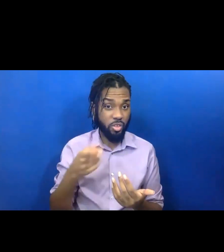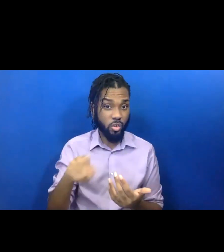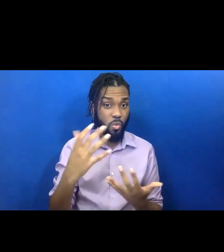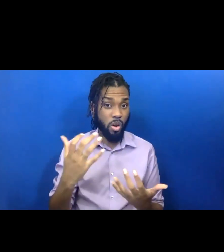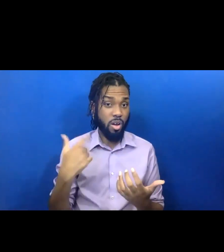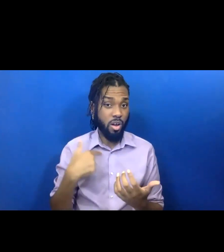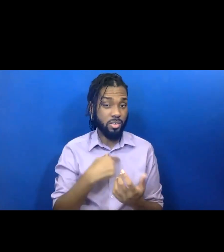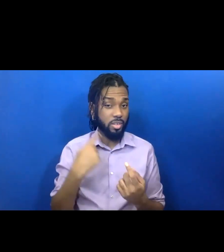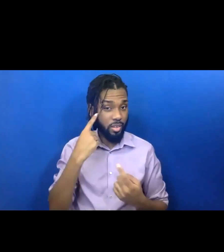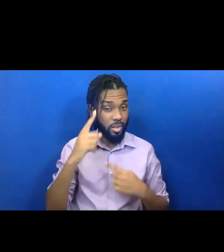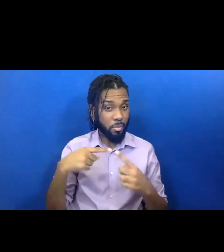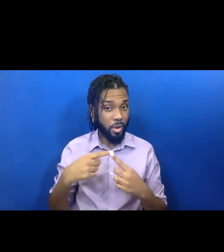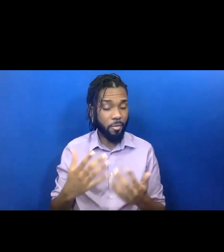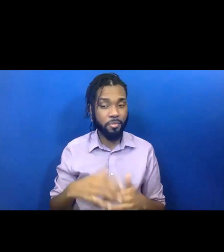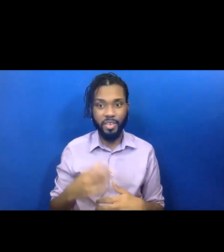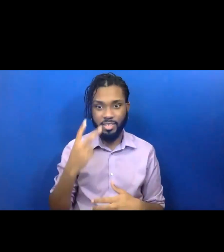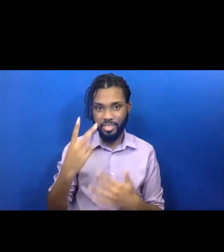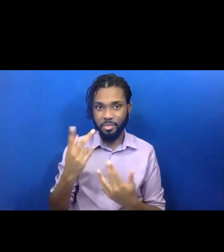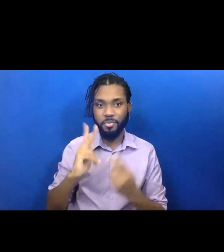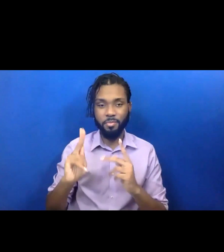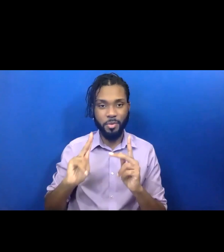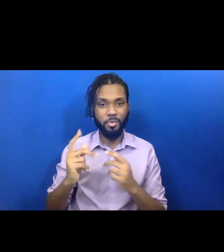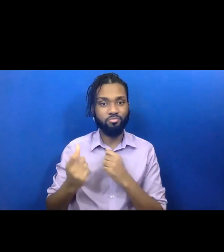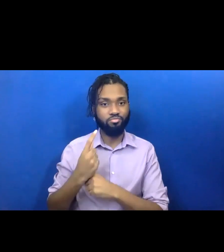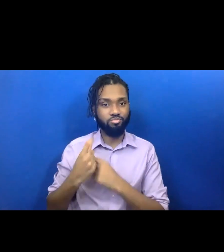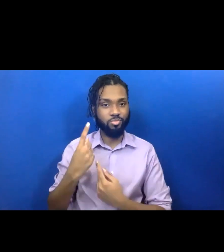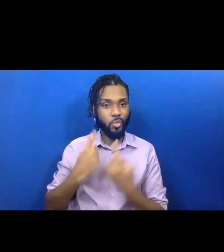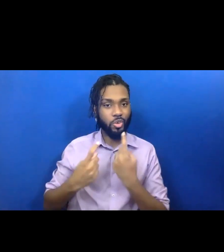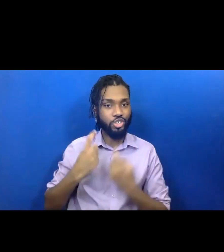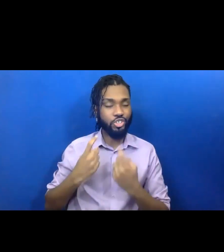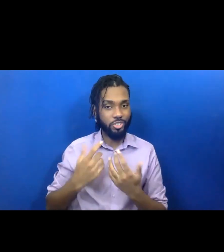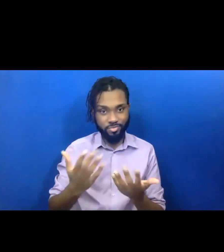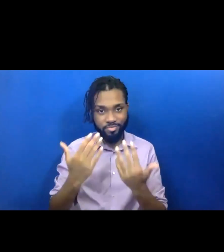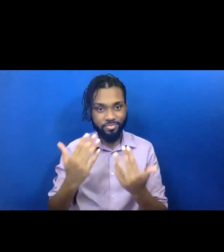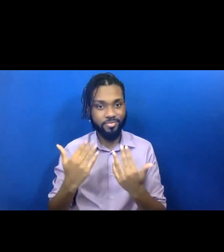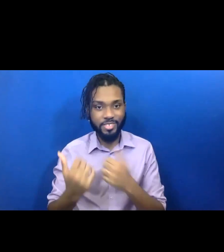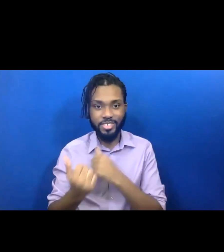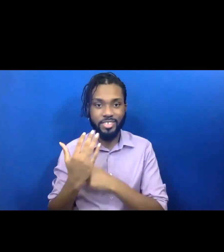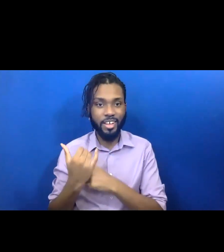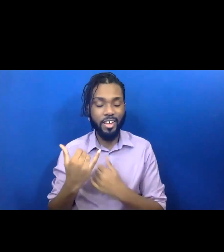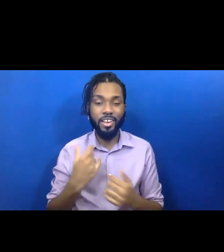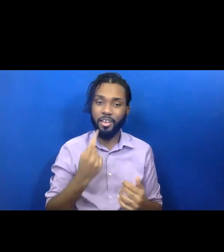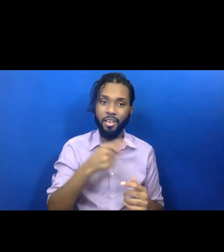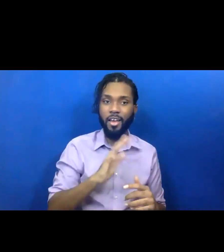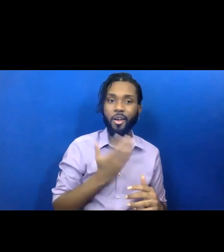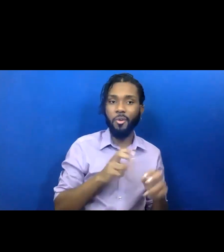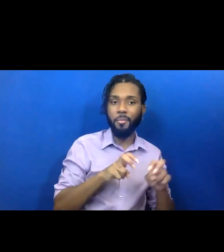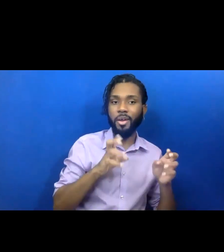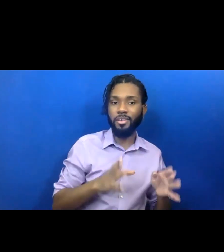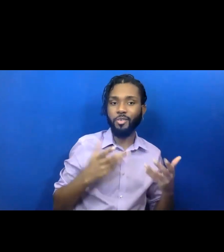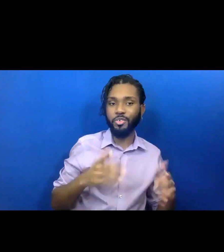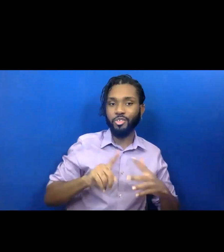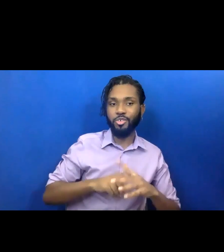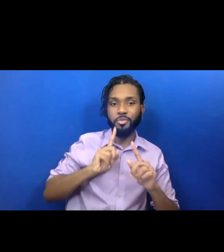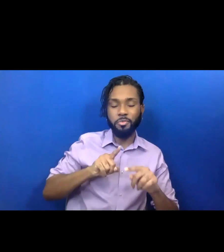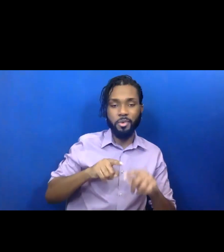great questions coming in. I want to encourage people to go ahead and start loading questions because our panelists have been responding to them, and we'll respond